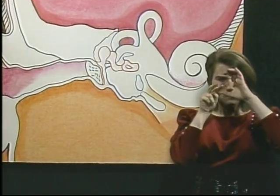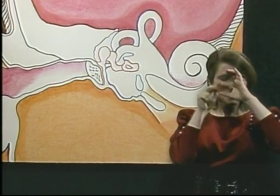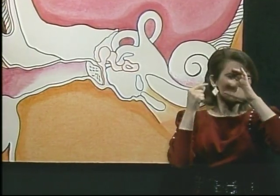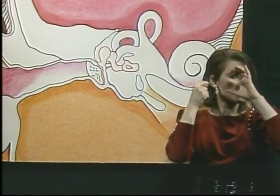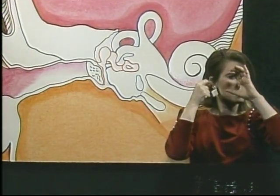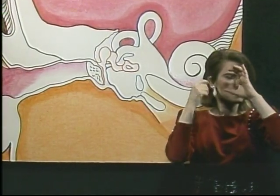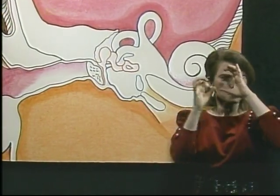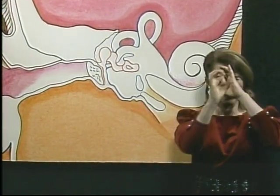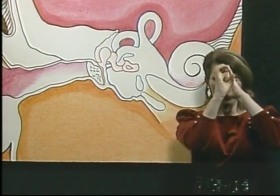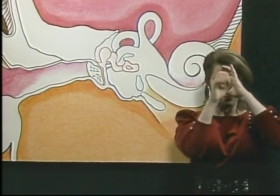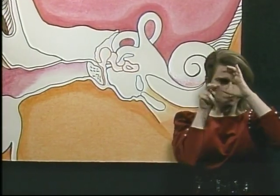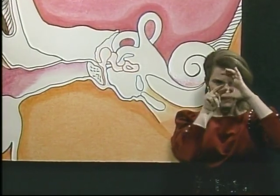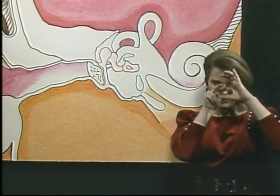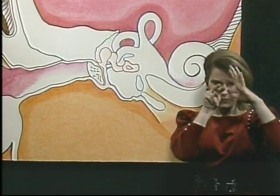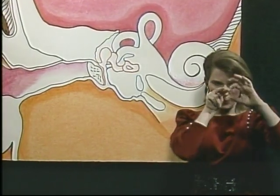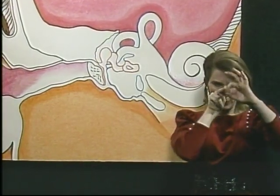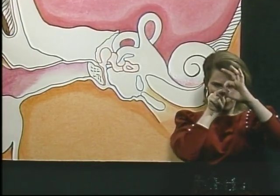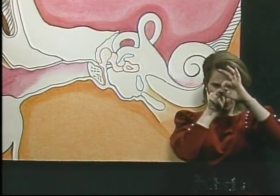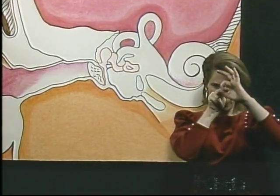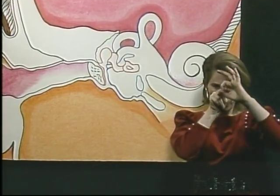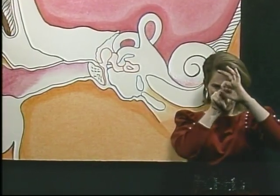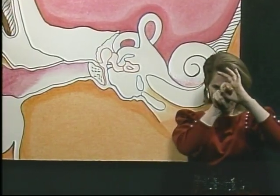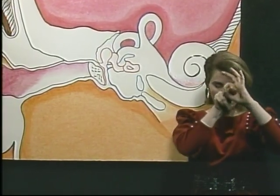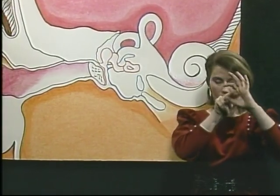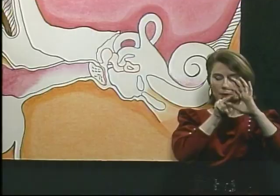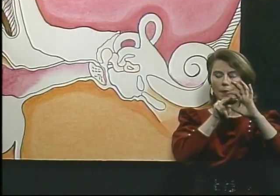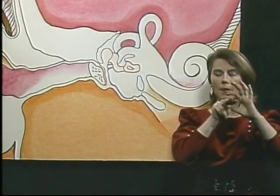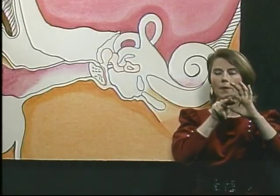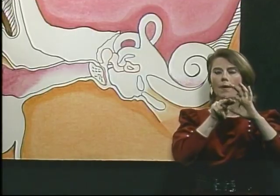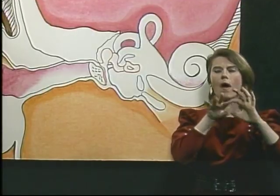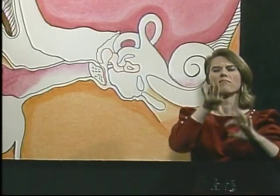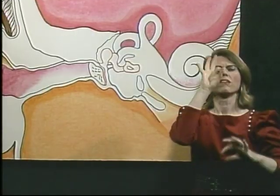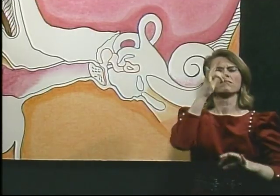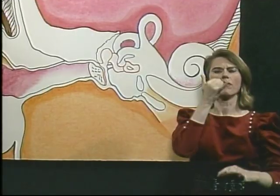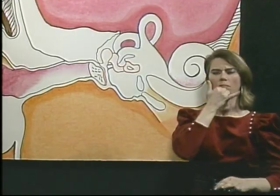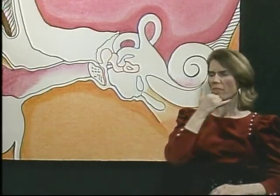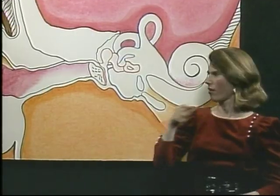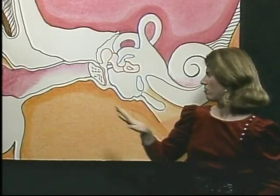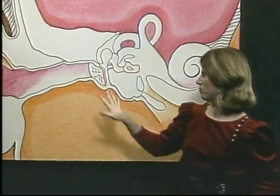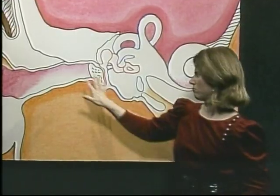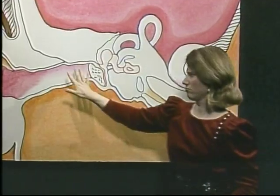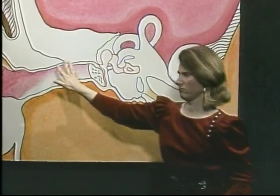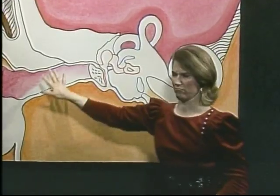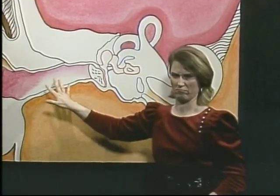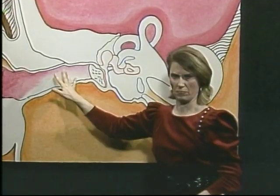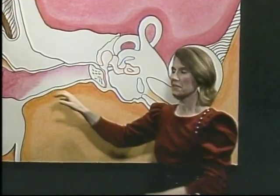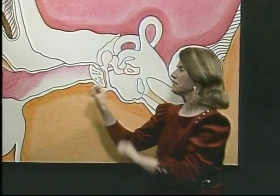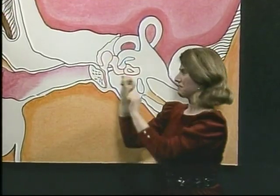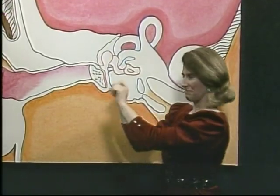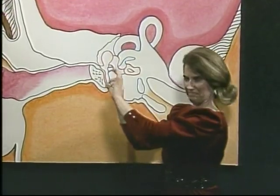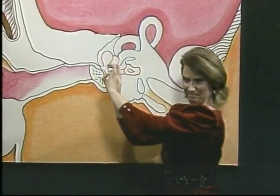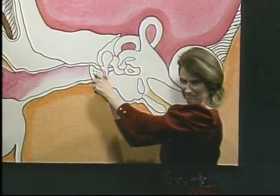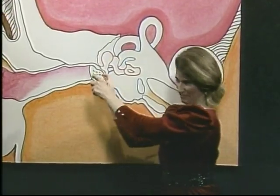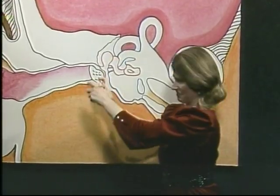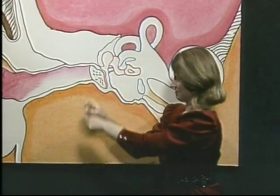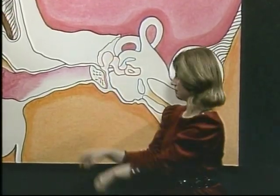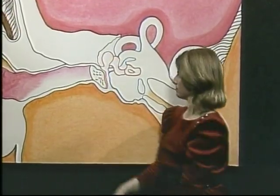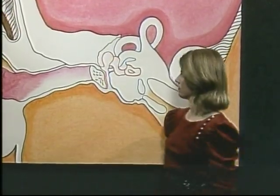Physicians can visually inspect the outer ear to see if there's any damage there. If there is, it can